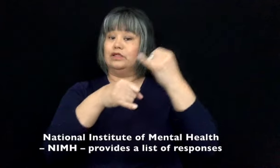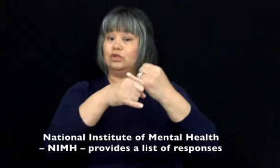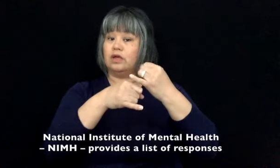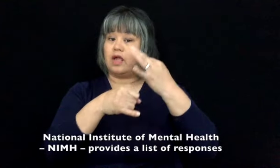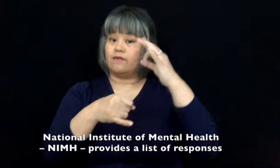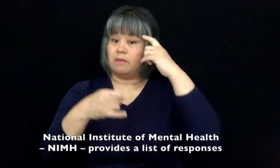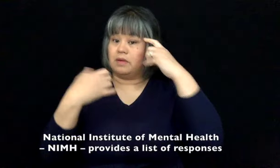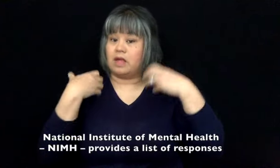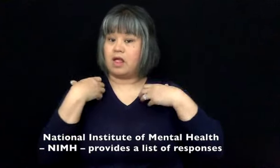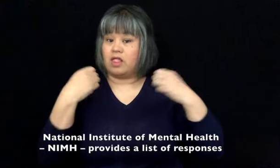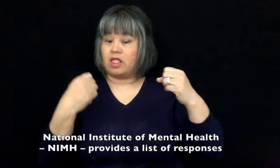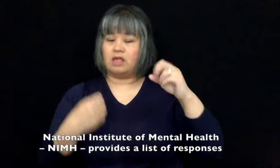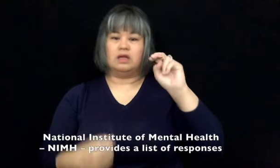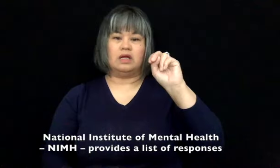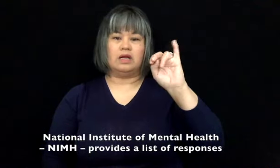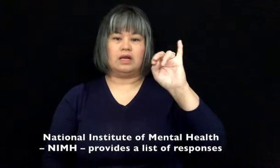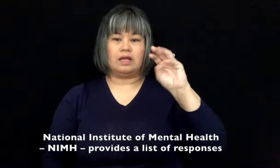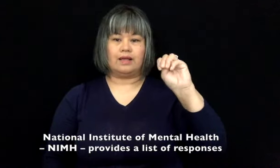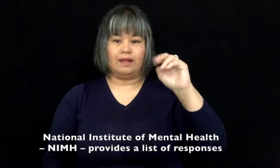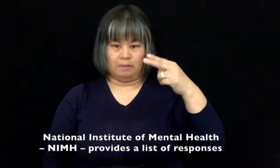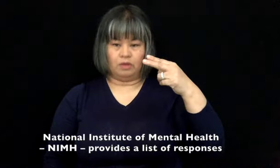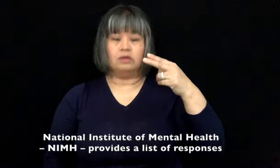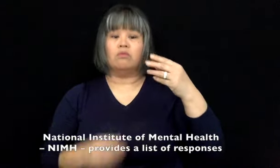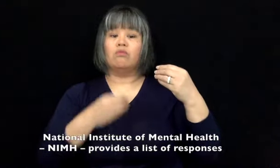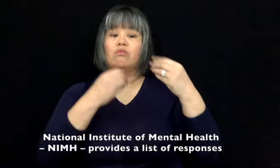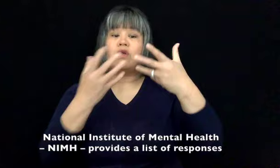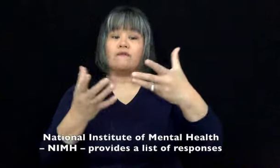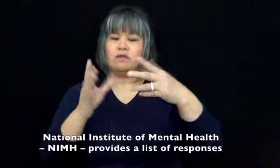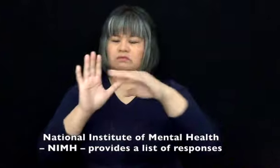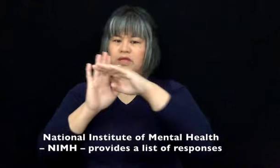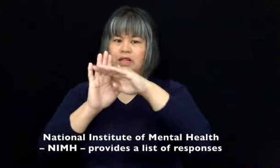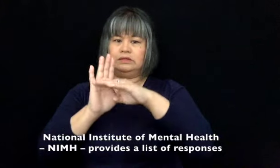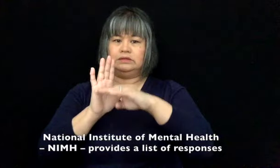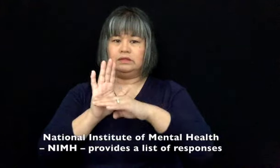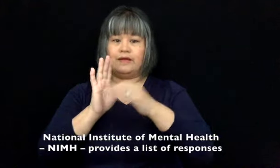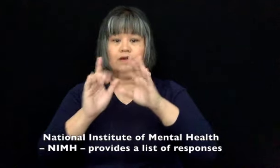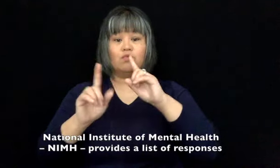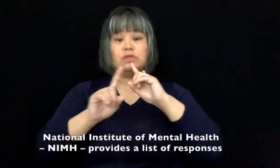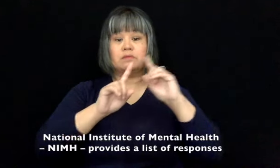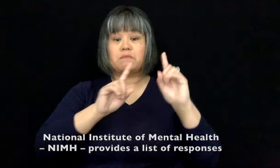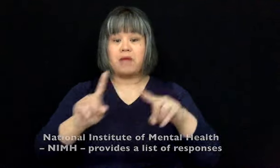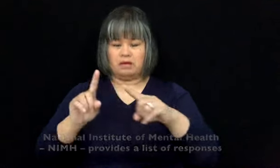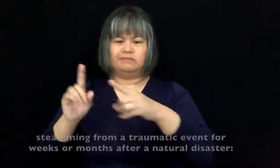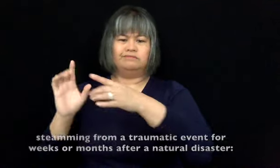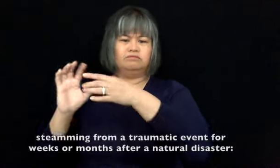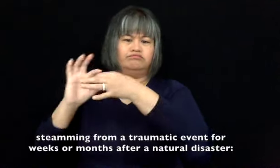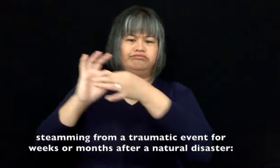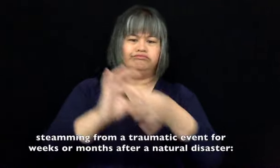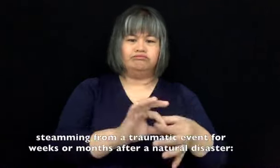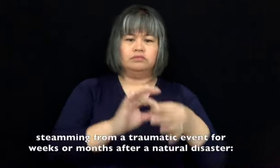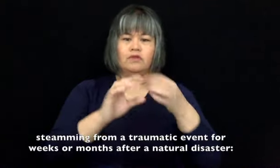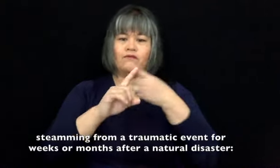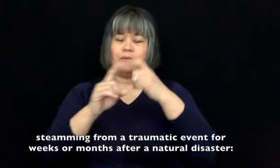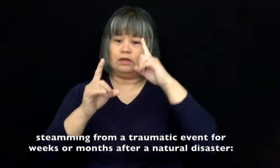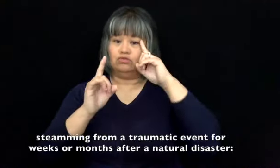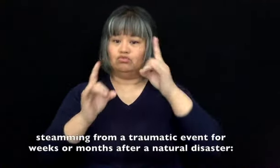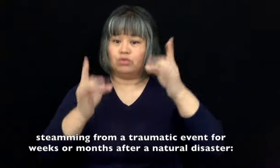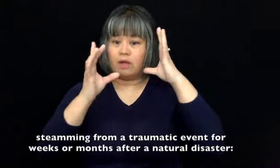The National Institute on Mental Health, NIMH, provides a list of responses stemming from